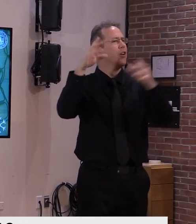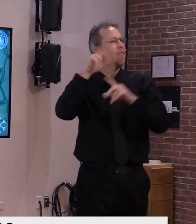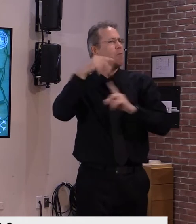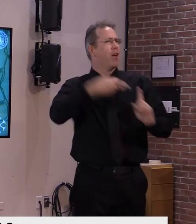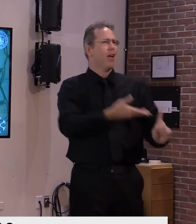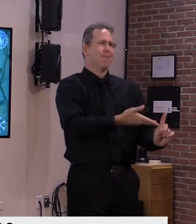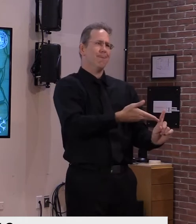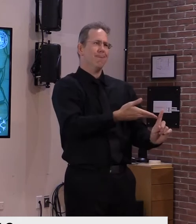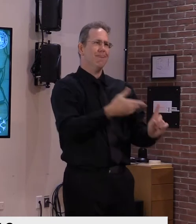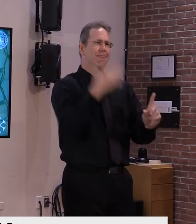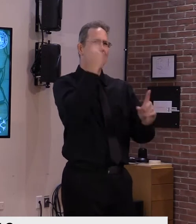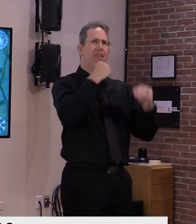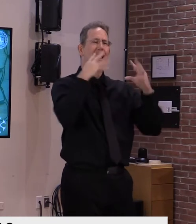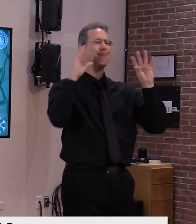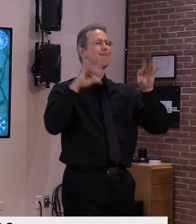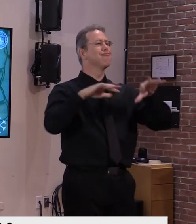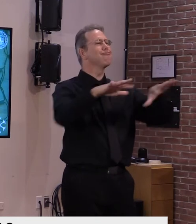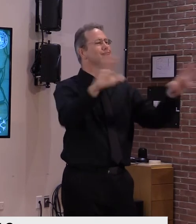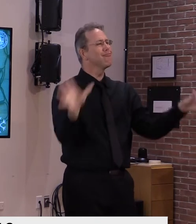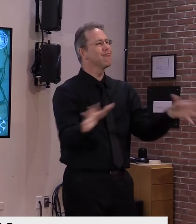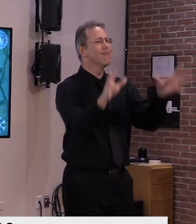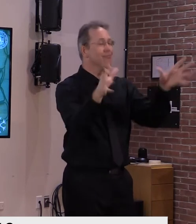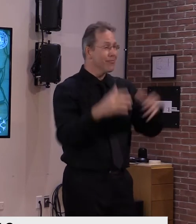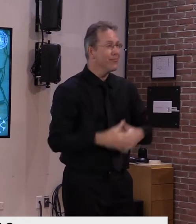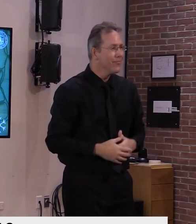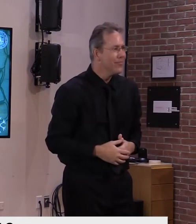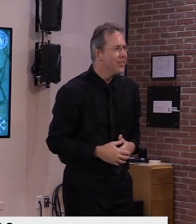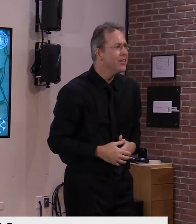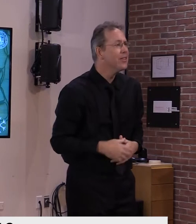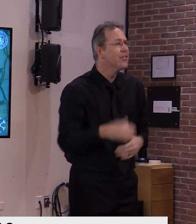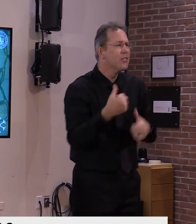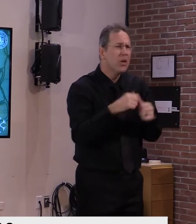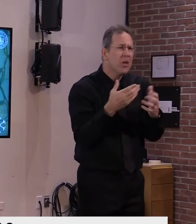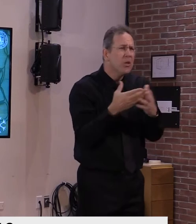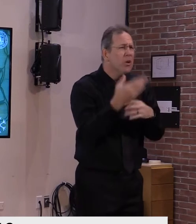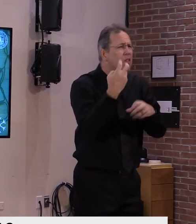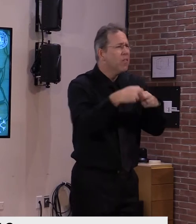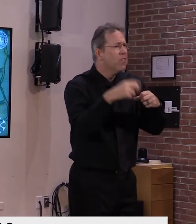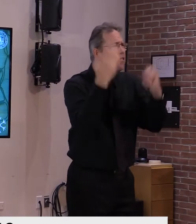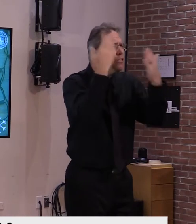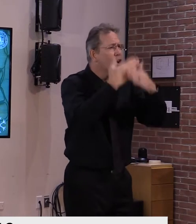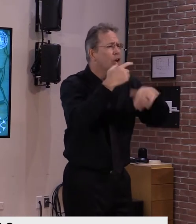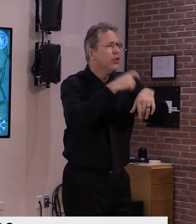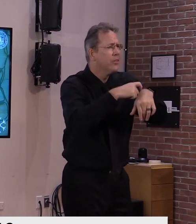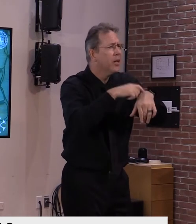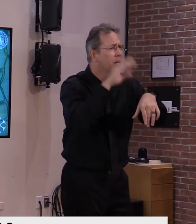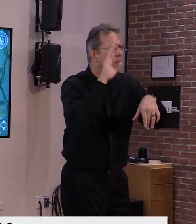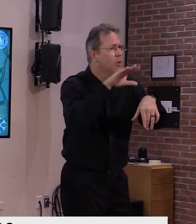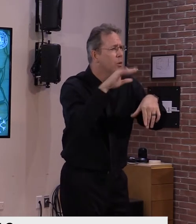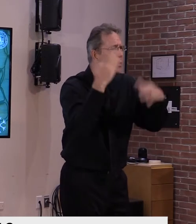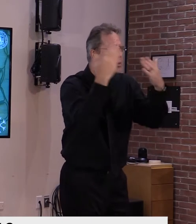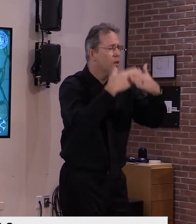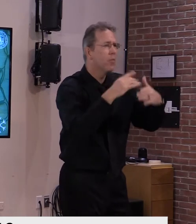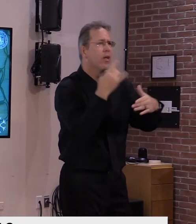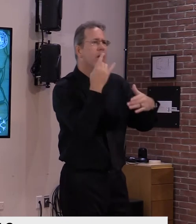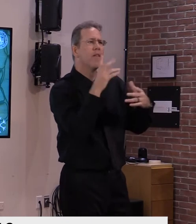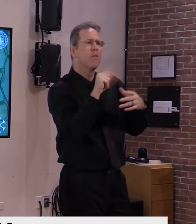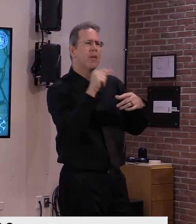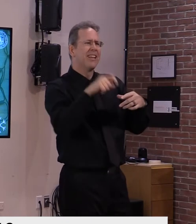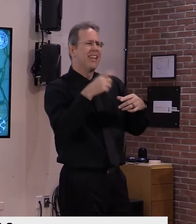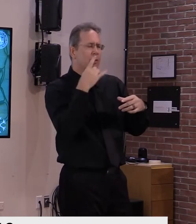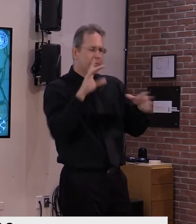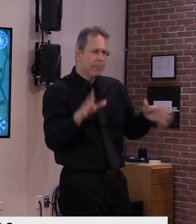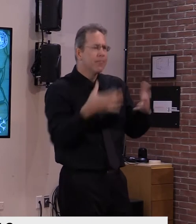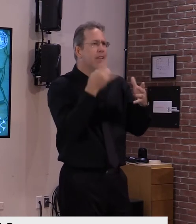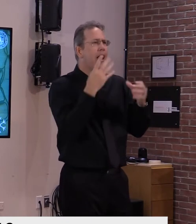another, and that even through these dark and difficult times, Vermont lights the way. Now,